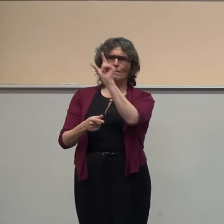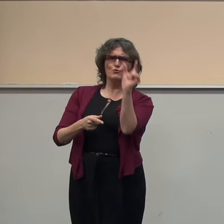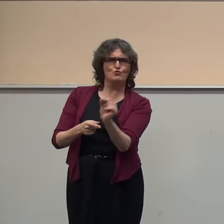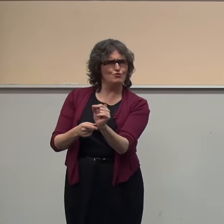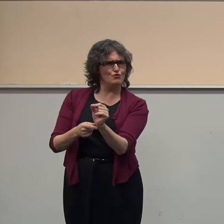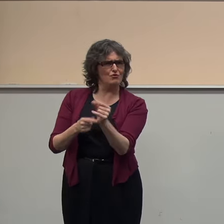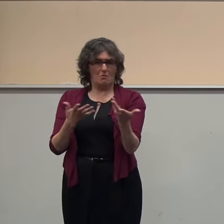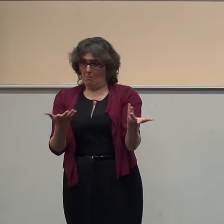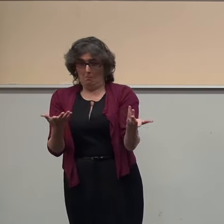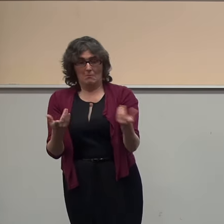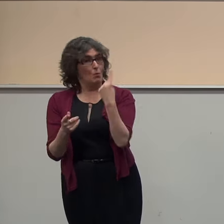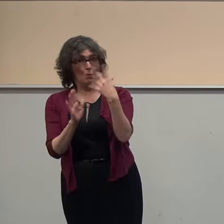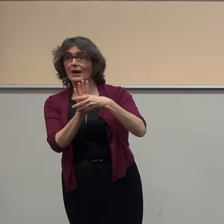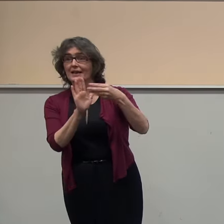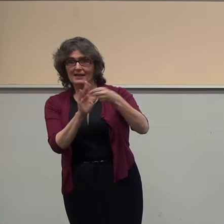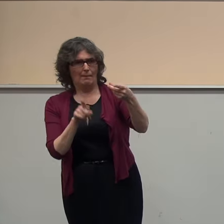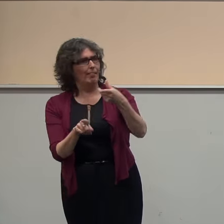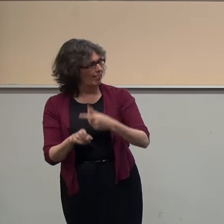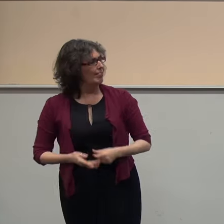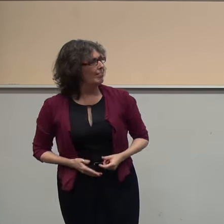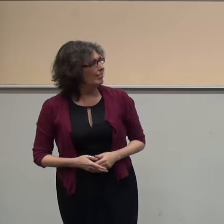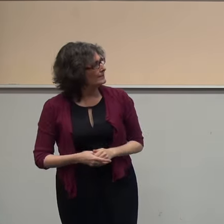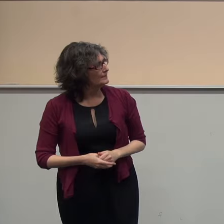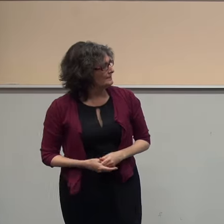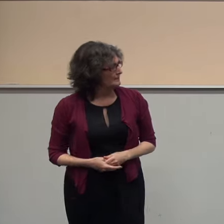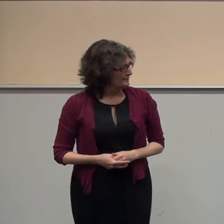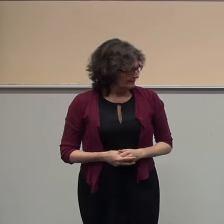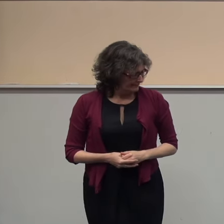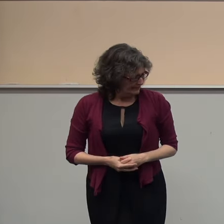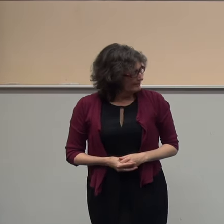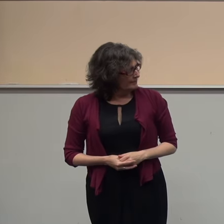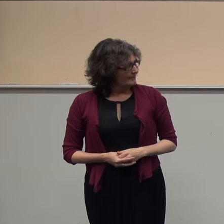on that? And then there are some supplementary ones as well.